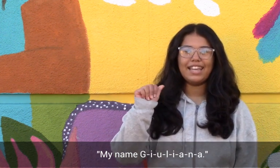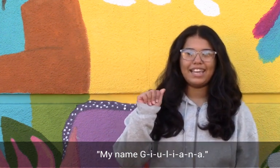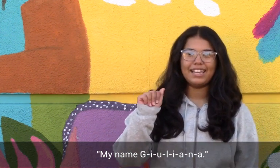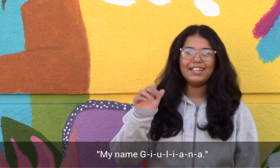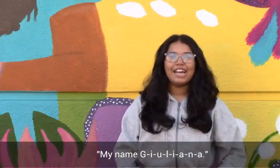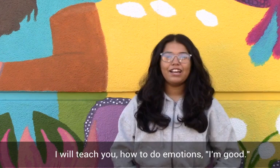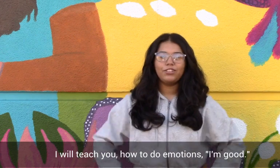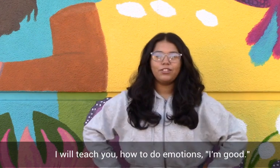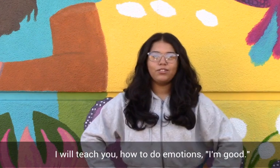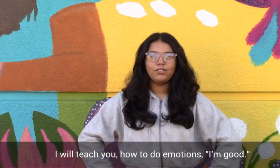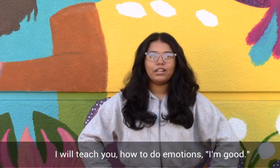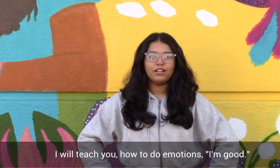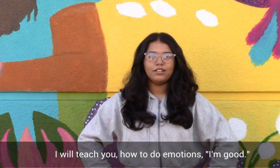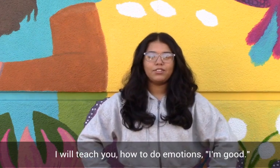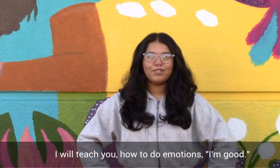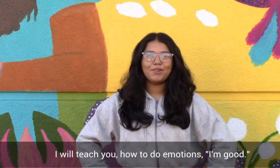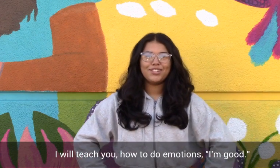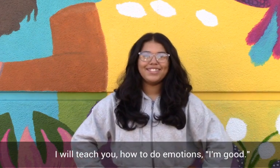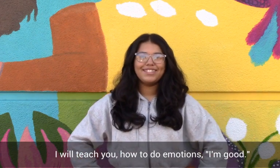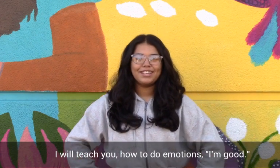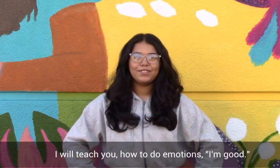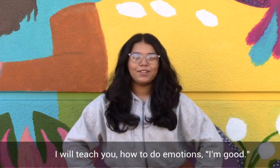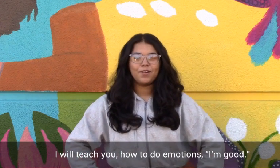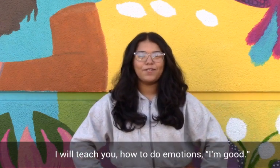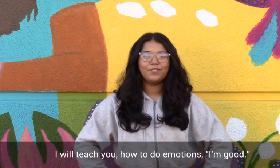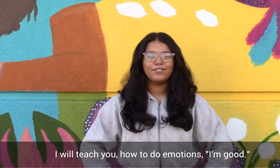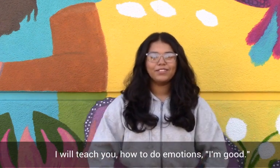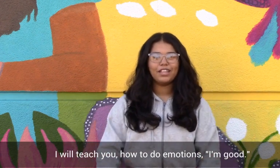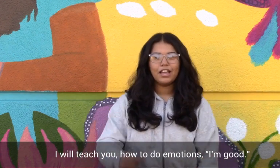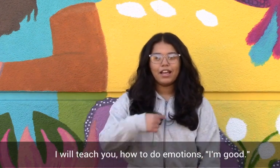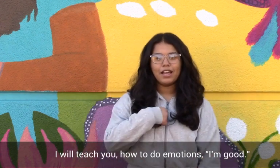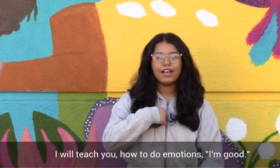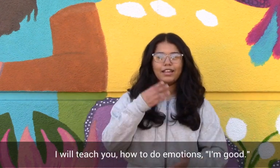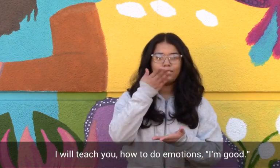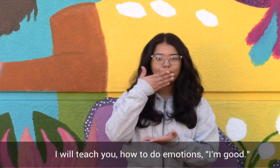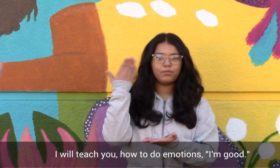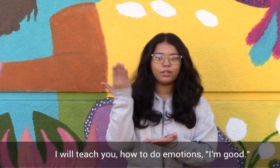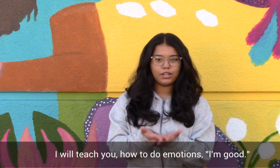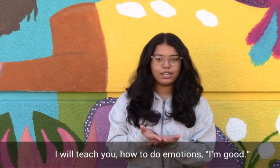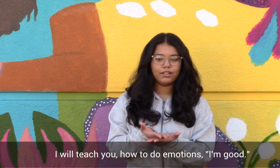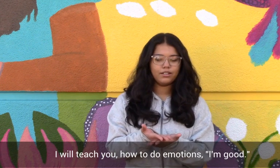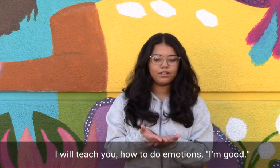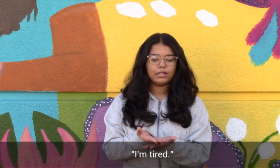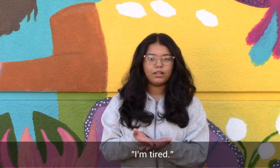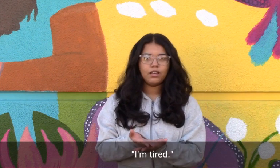Giulia. How to do emotions. So I'm good.